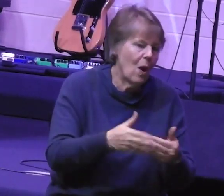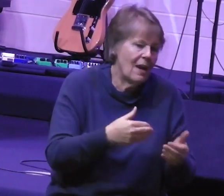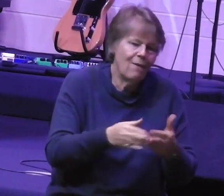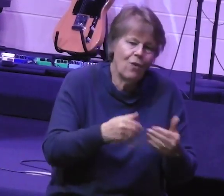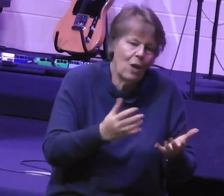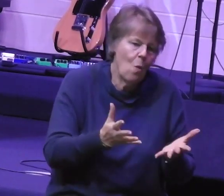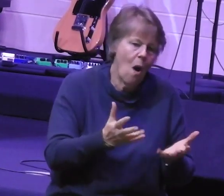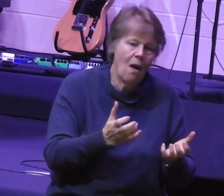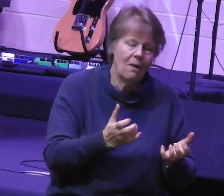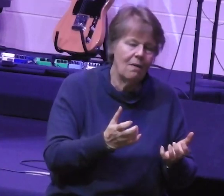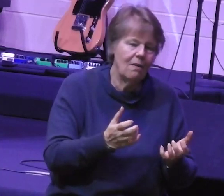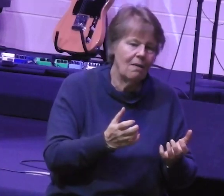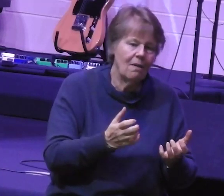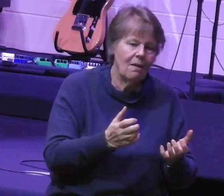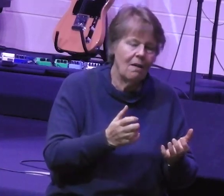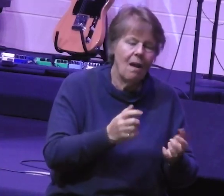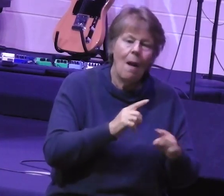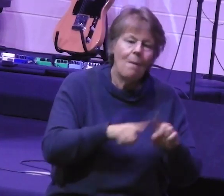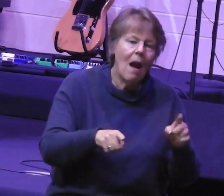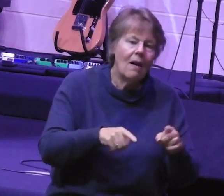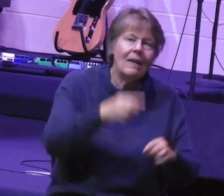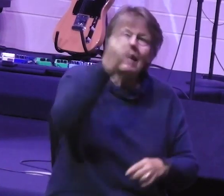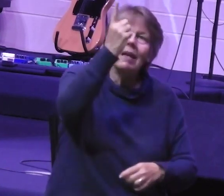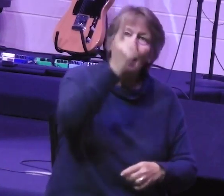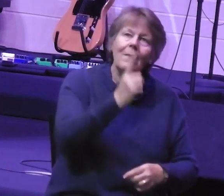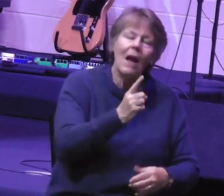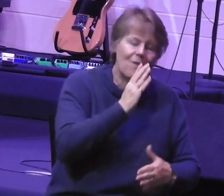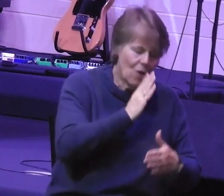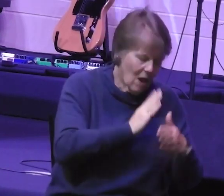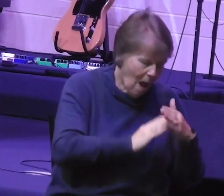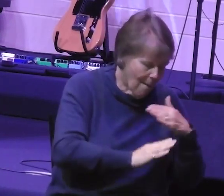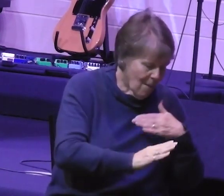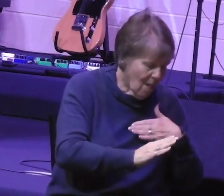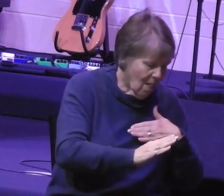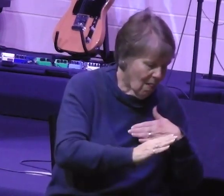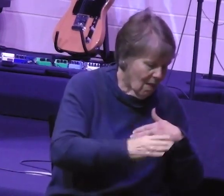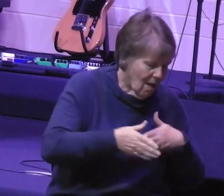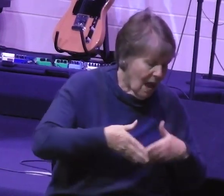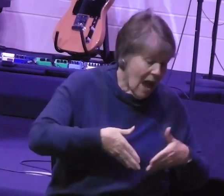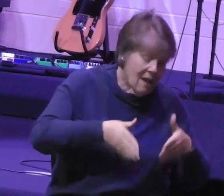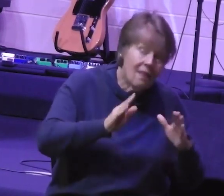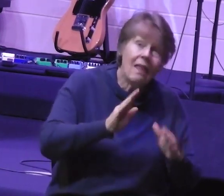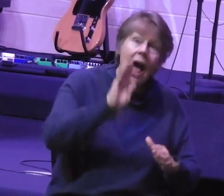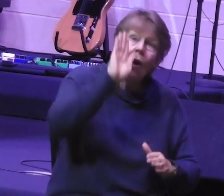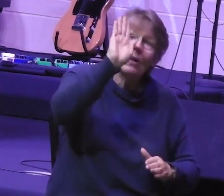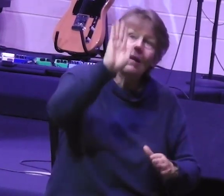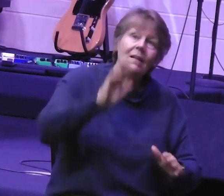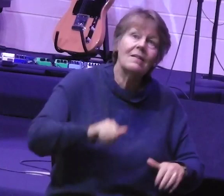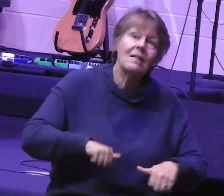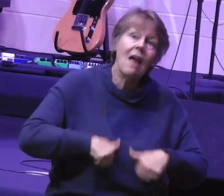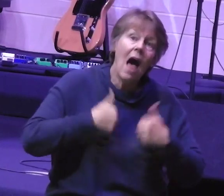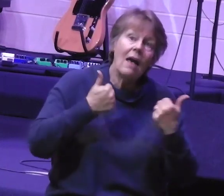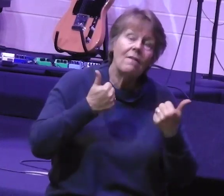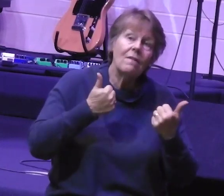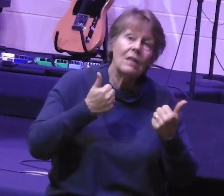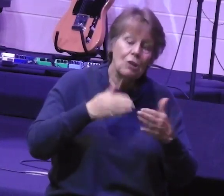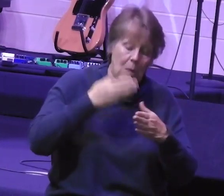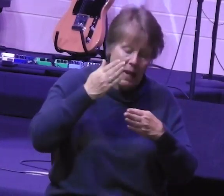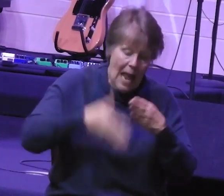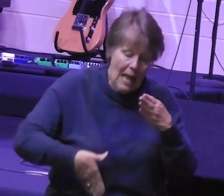and allowed himself to be broken and allowed his life to be ended on the